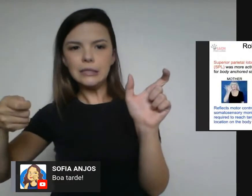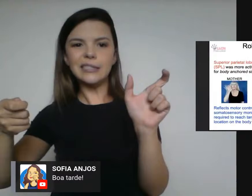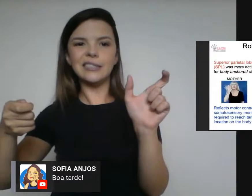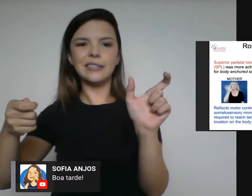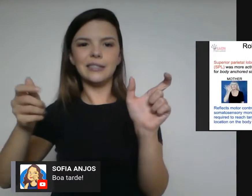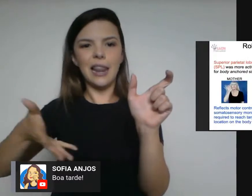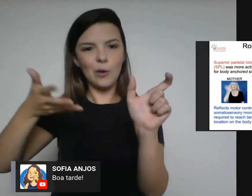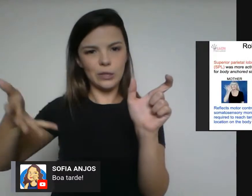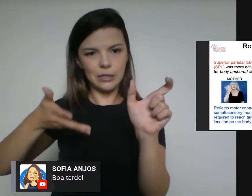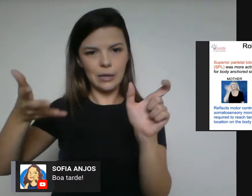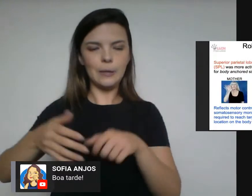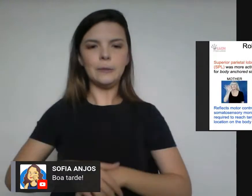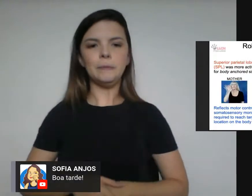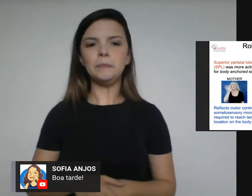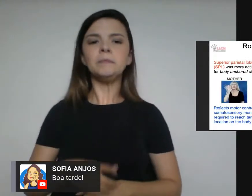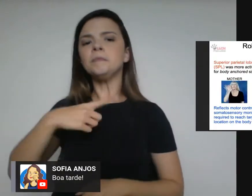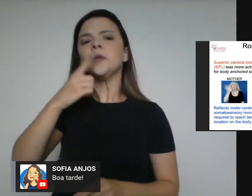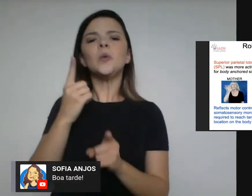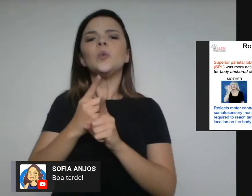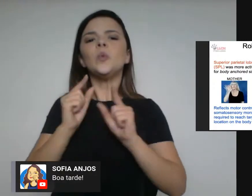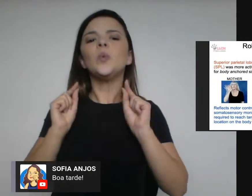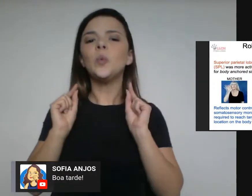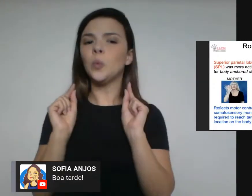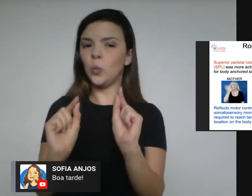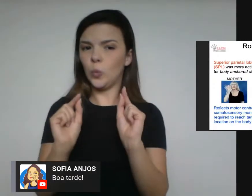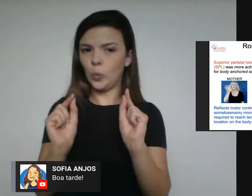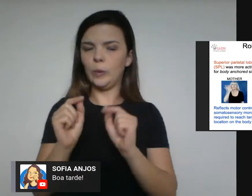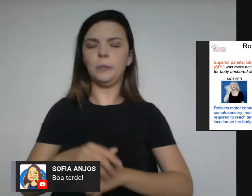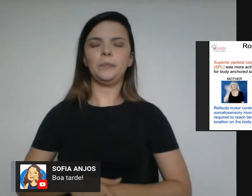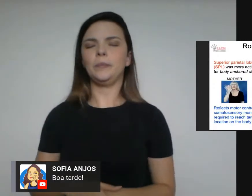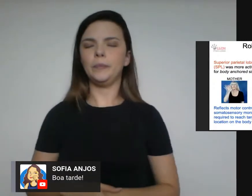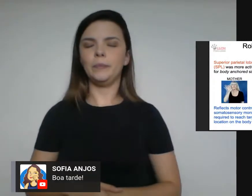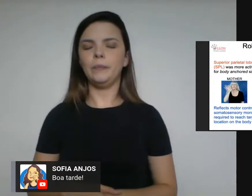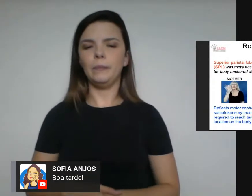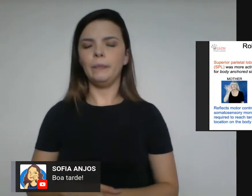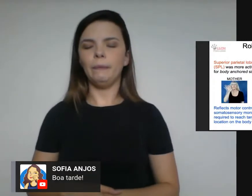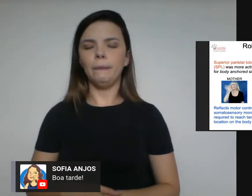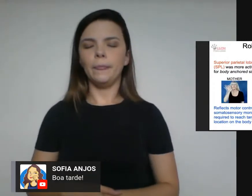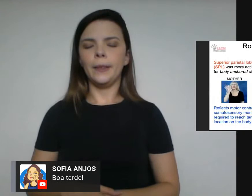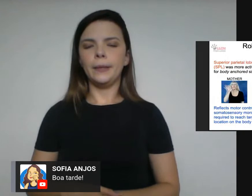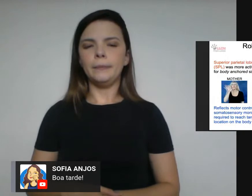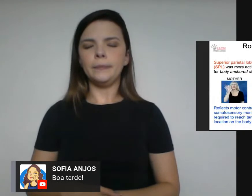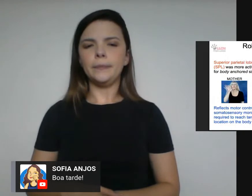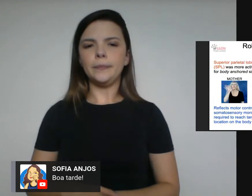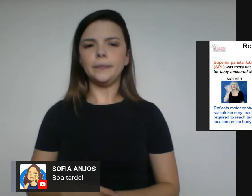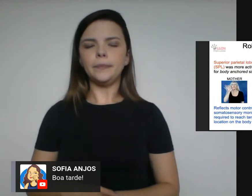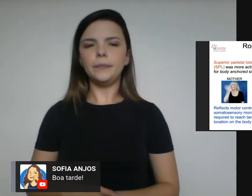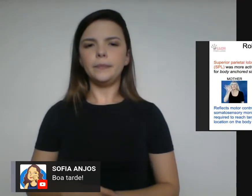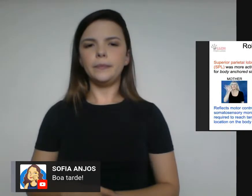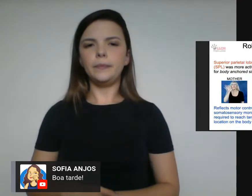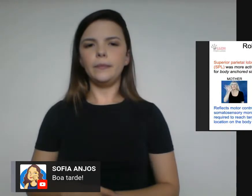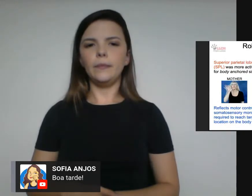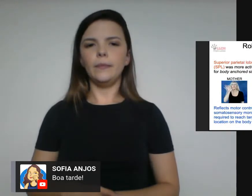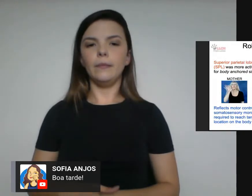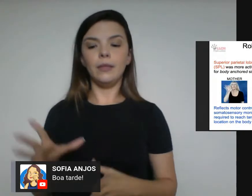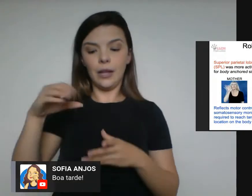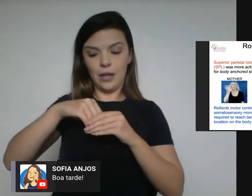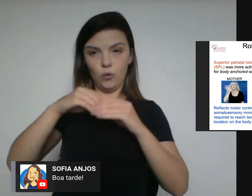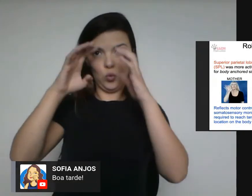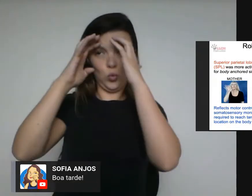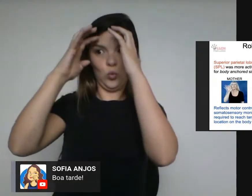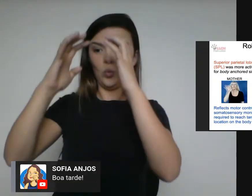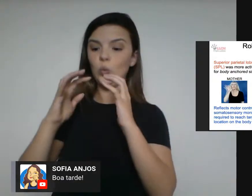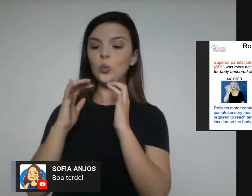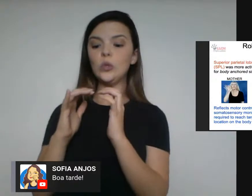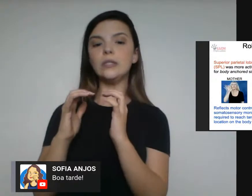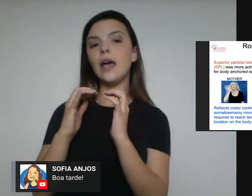So the first thing we found was that we found much more activation in the superior